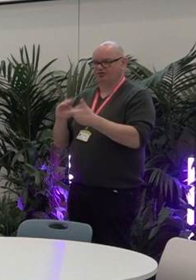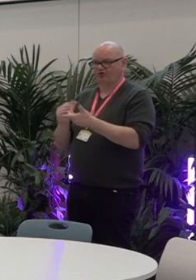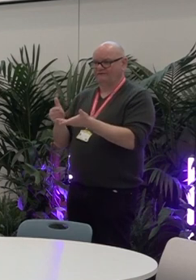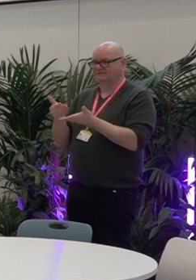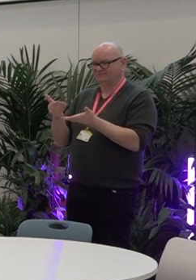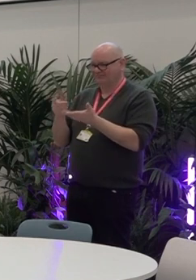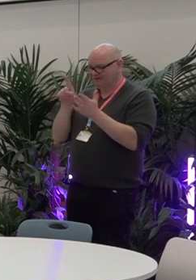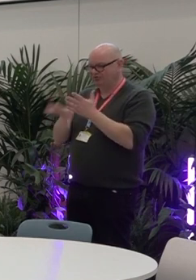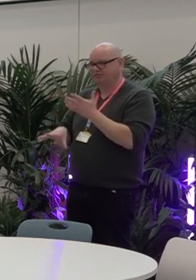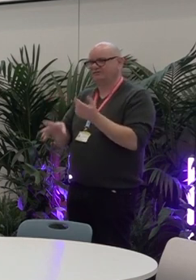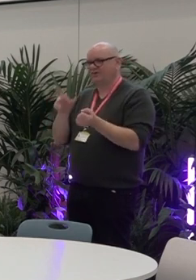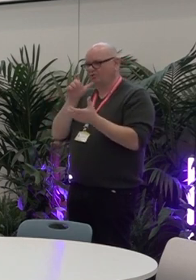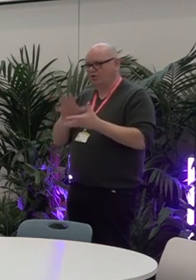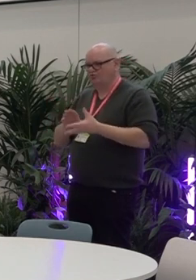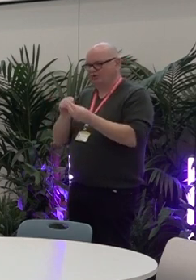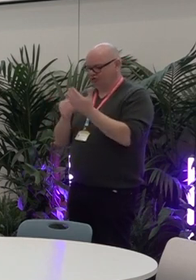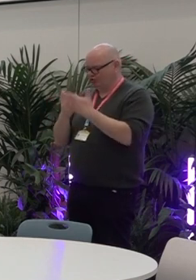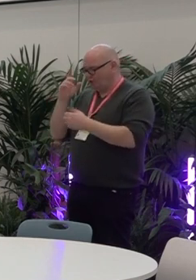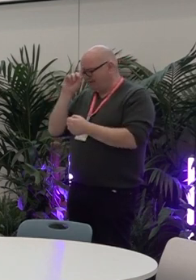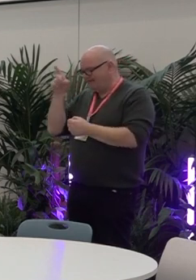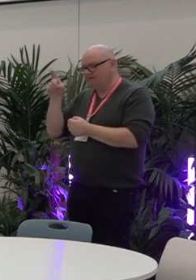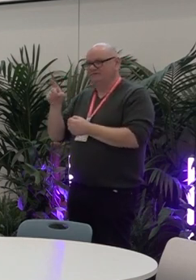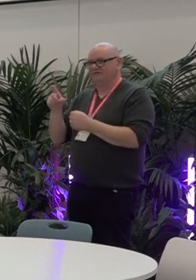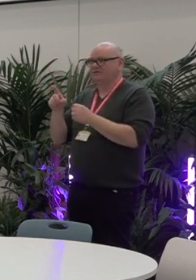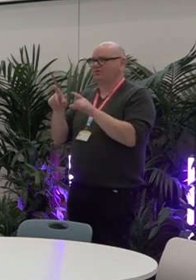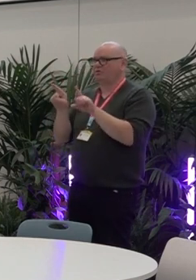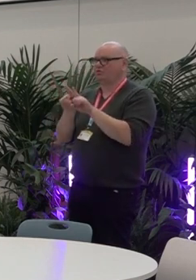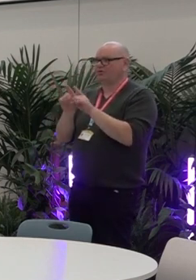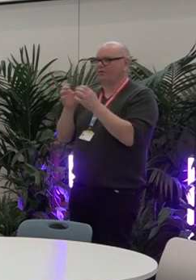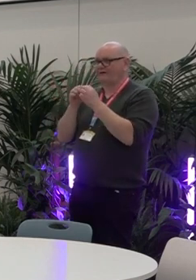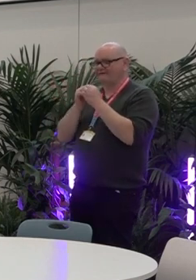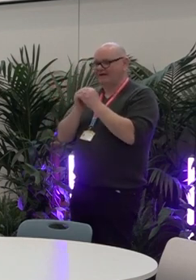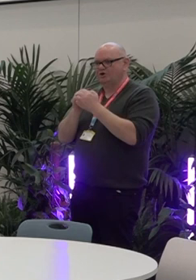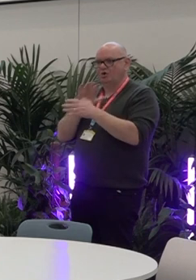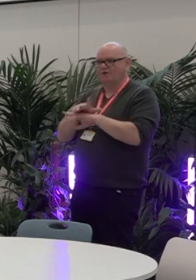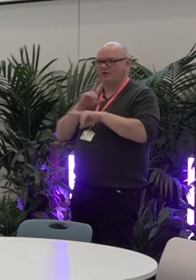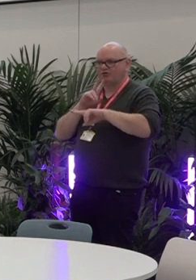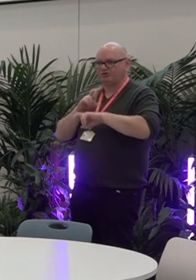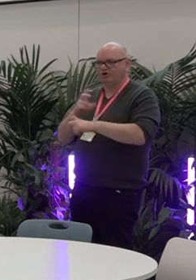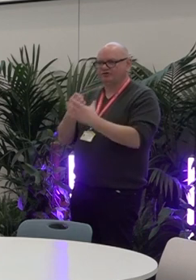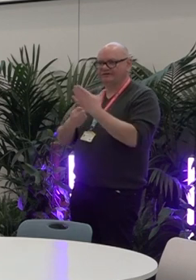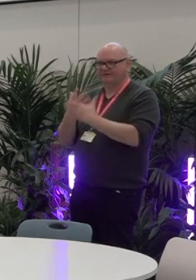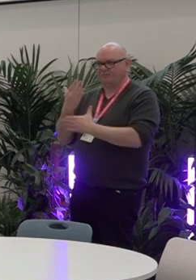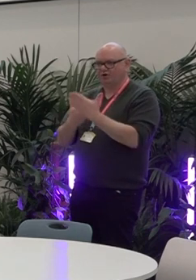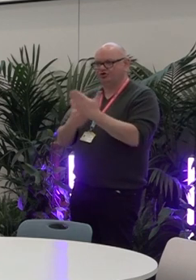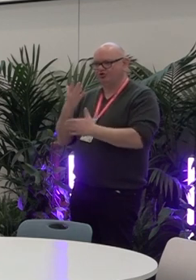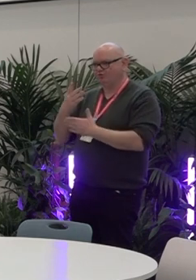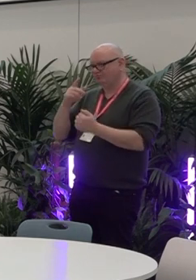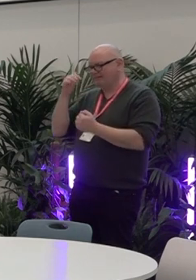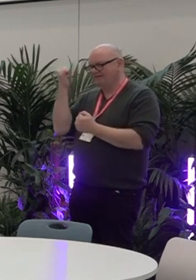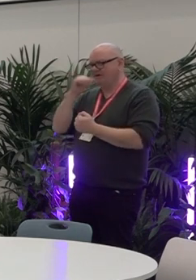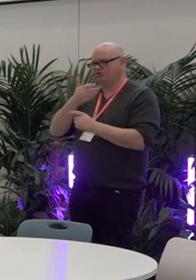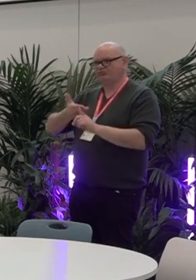creates innovation and value of the R&D and the new IP. It